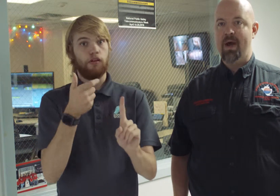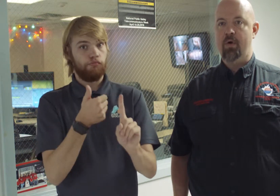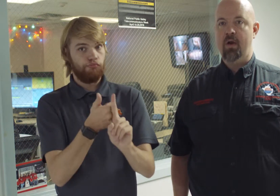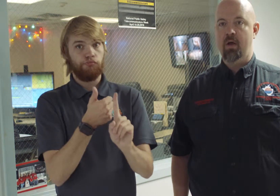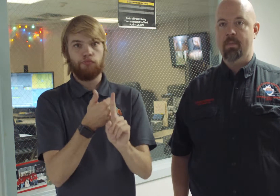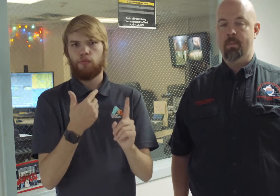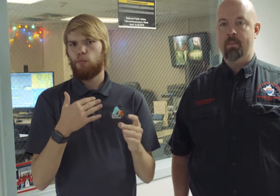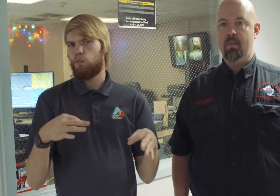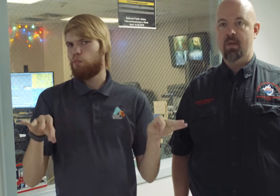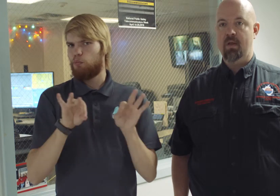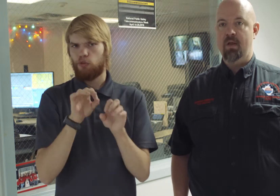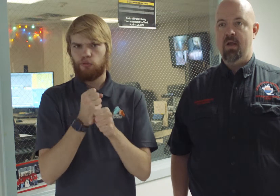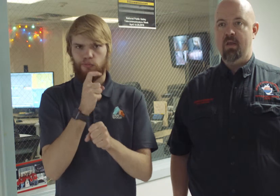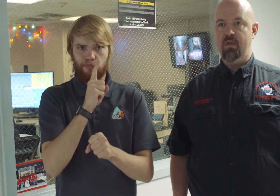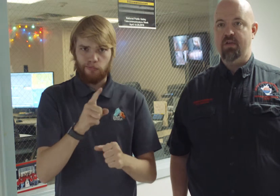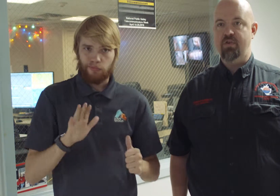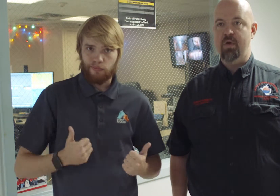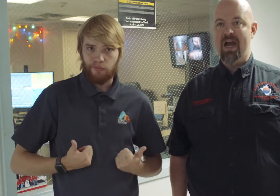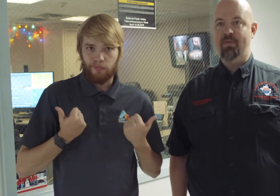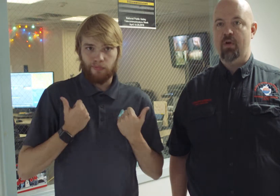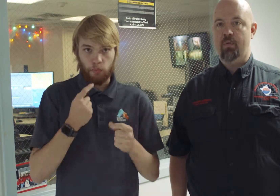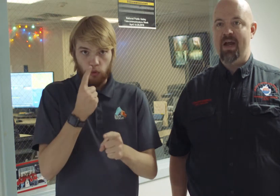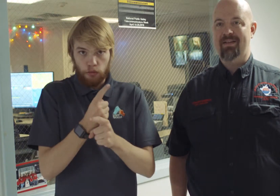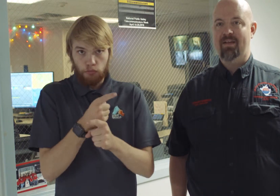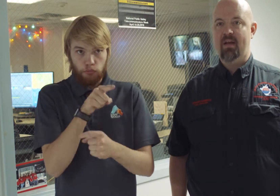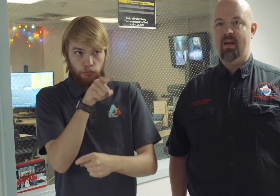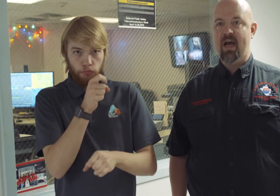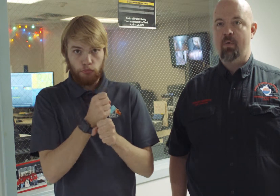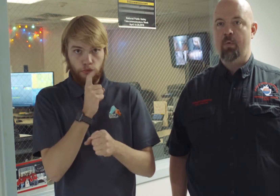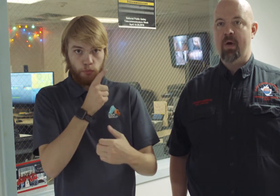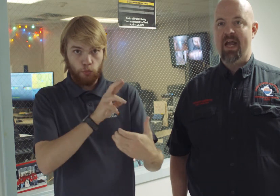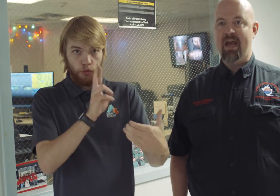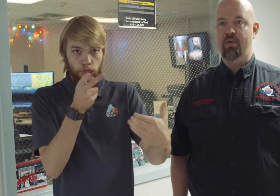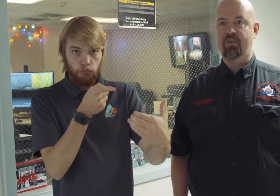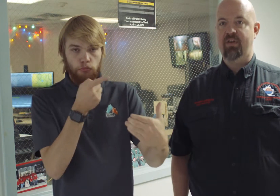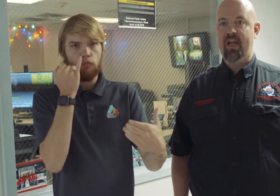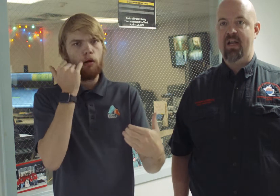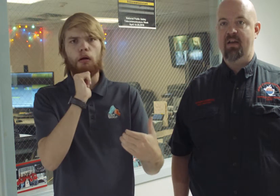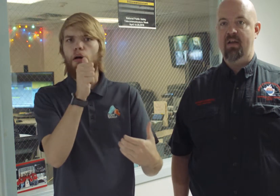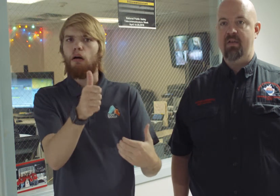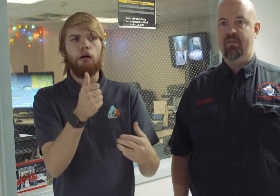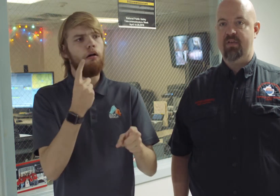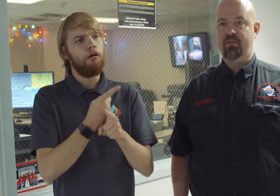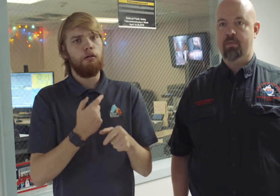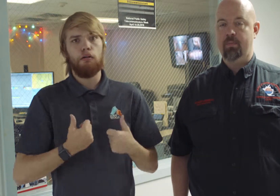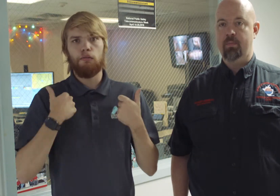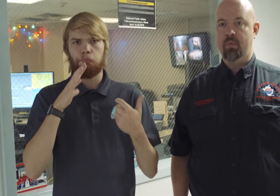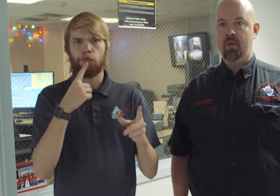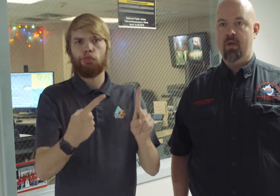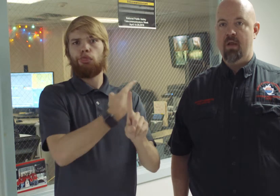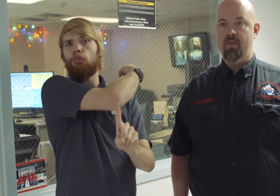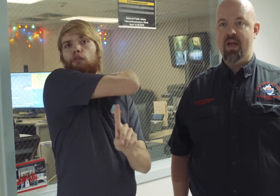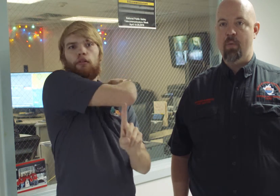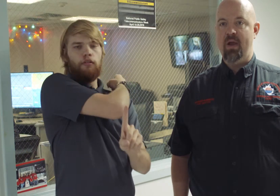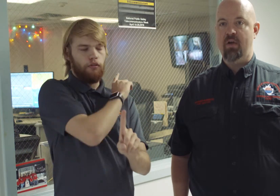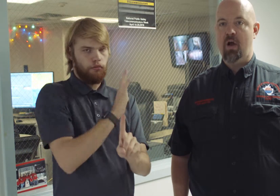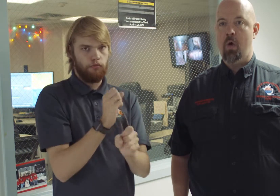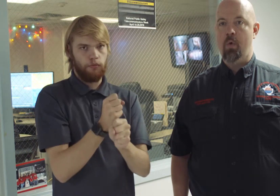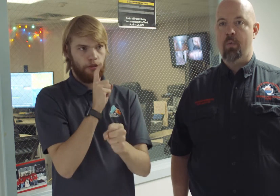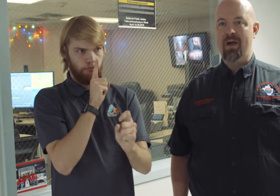power it up, that you have the correct 911 address in the system. That way the call will route